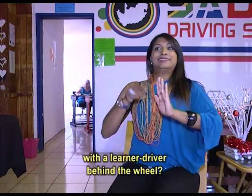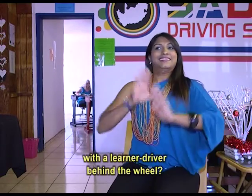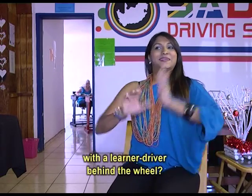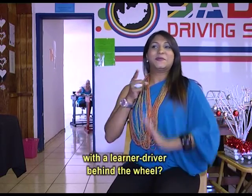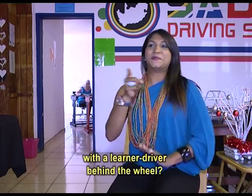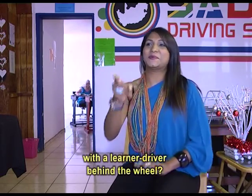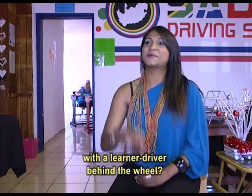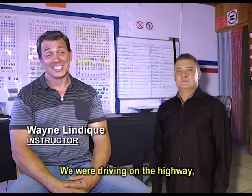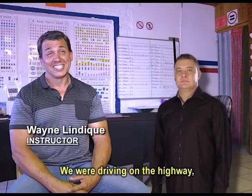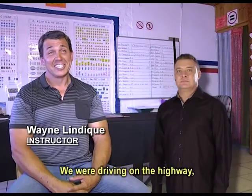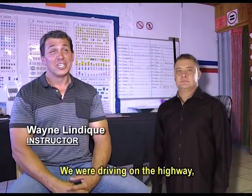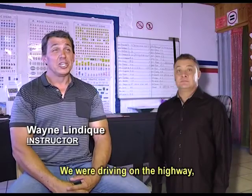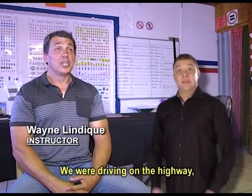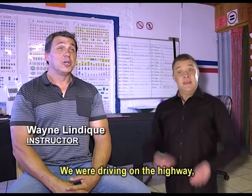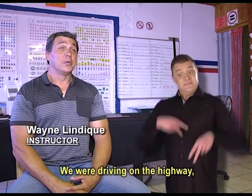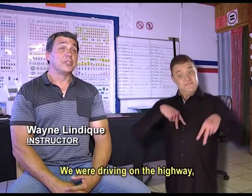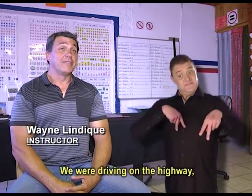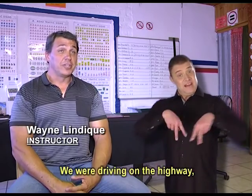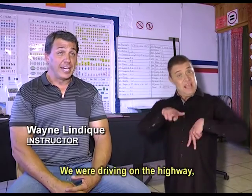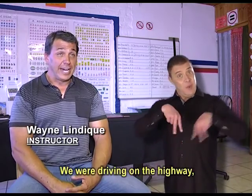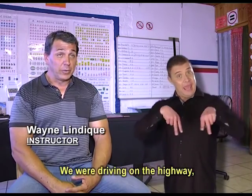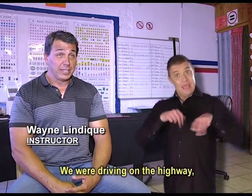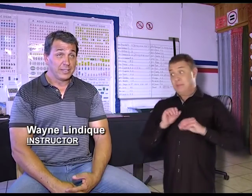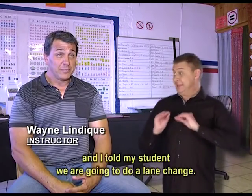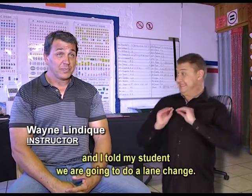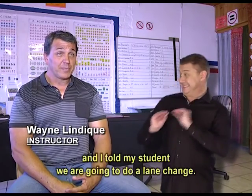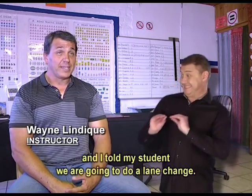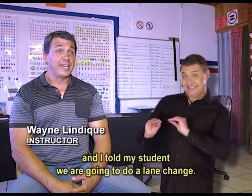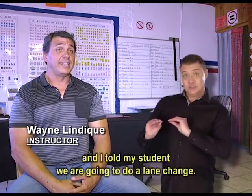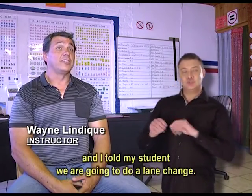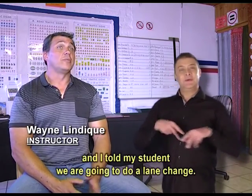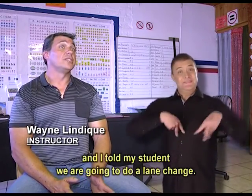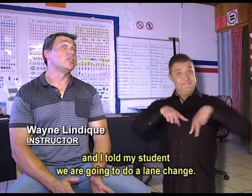learner driver behind the wheel? We were driving on the highway